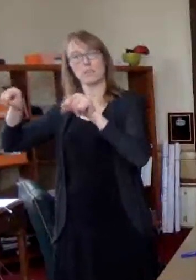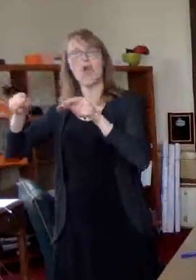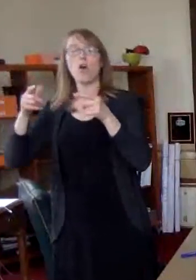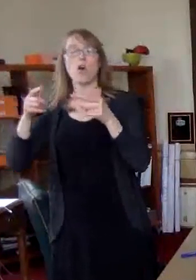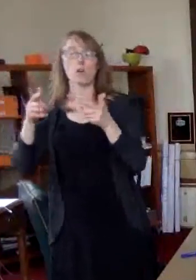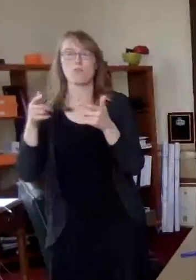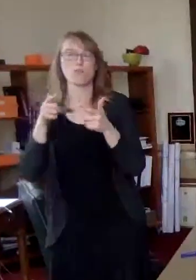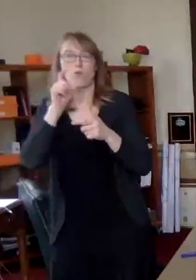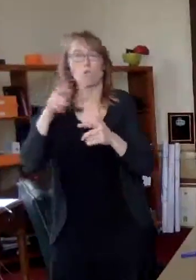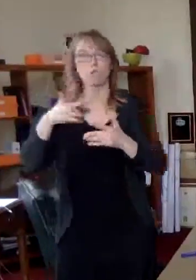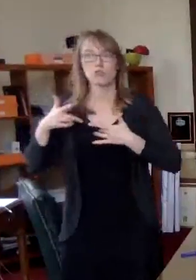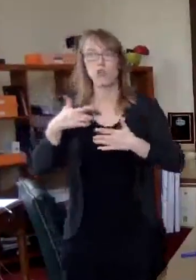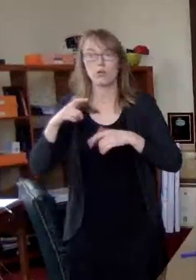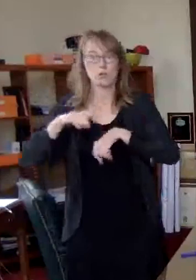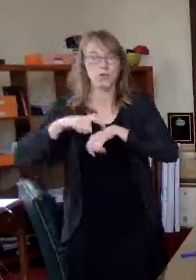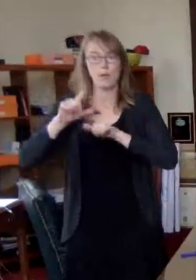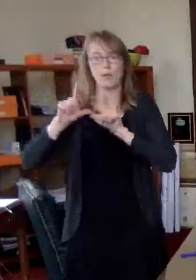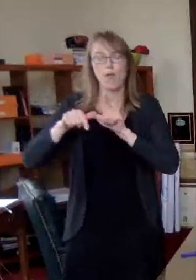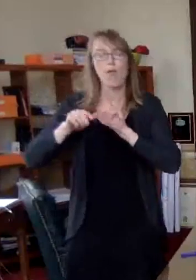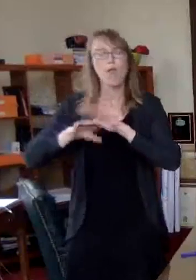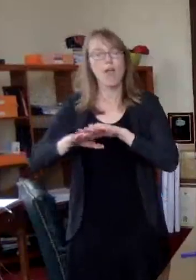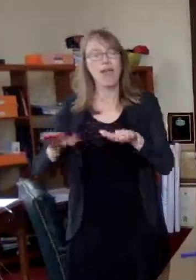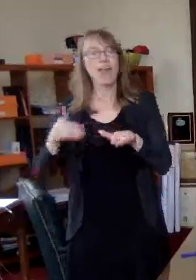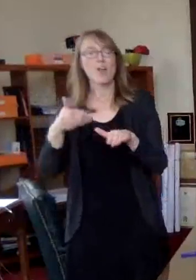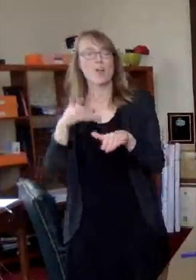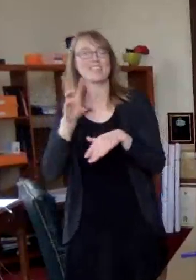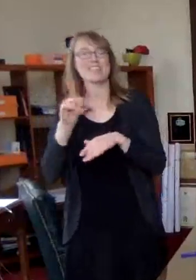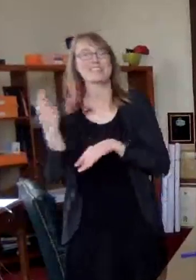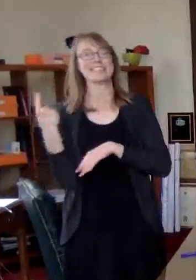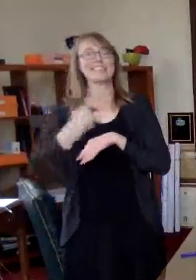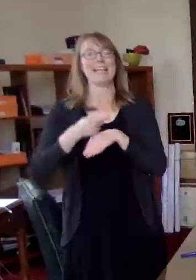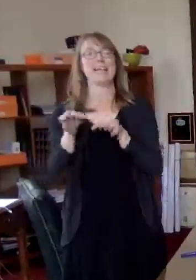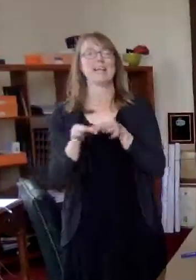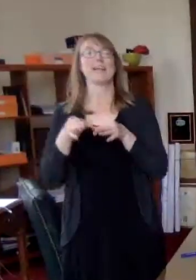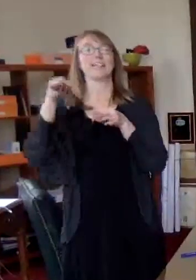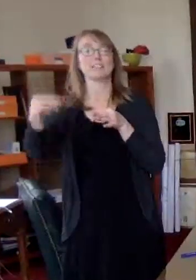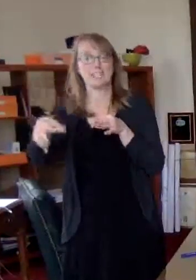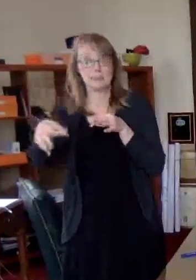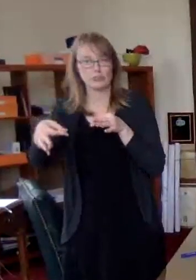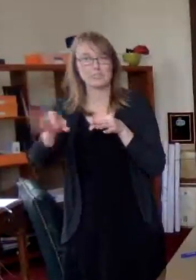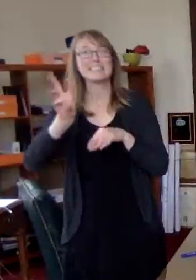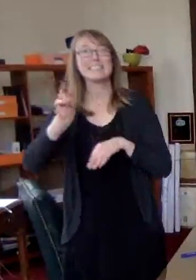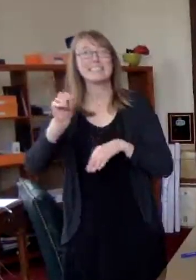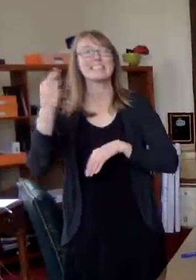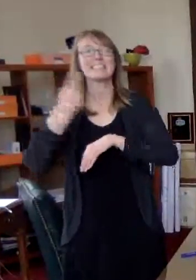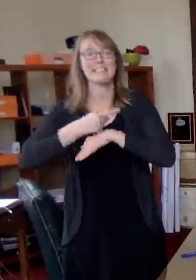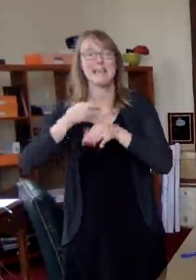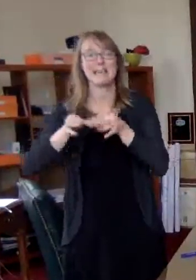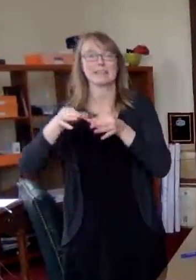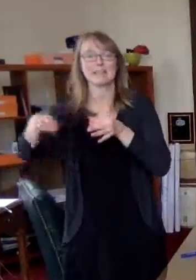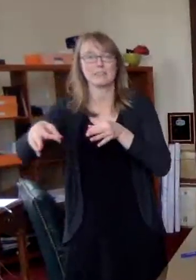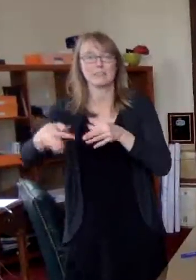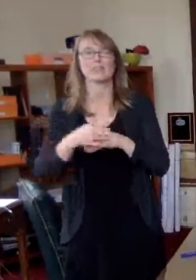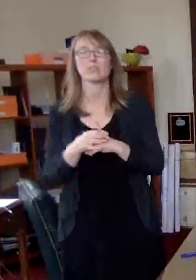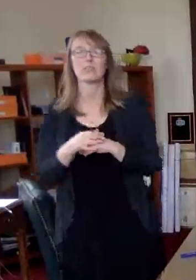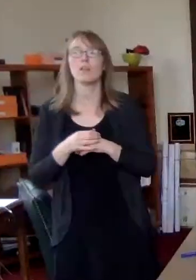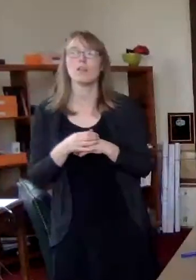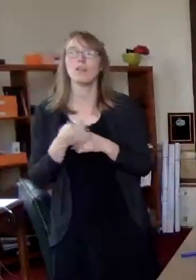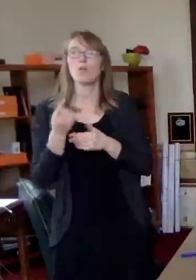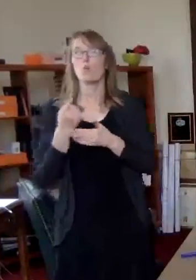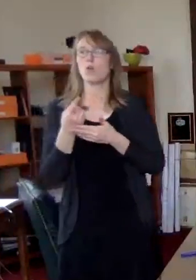So you don't need to be concerned about that. Earlier this week, before we closed the license office, I guess last week